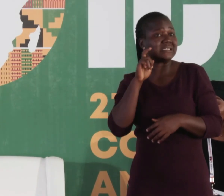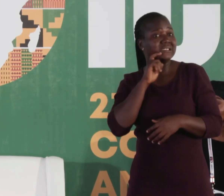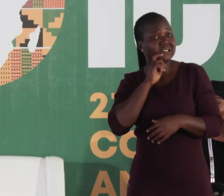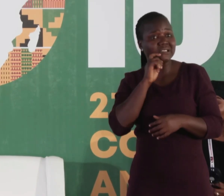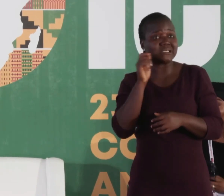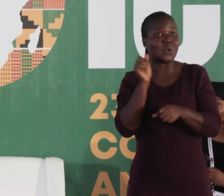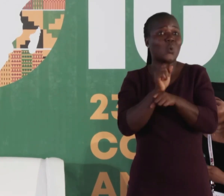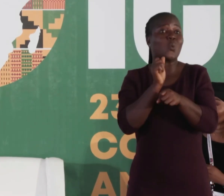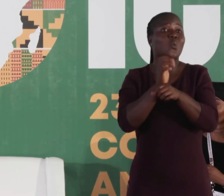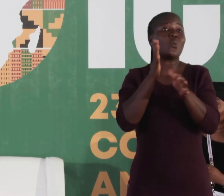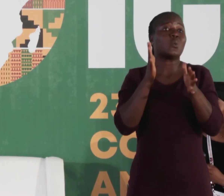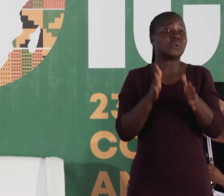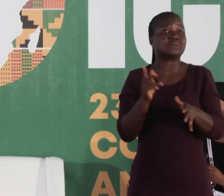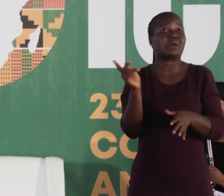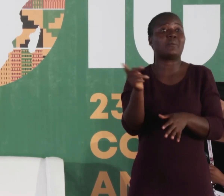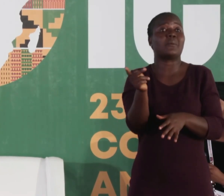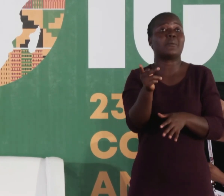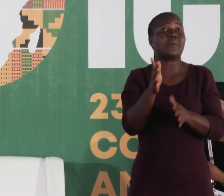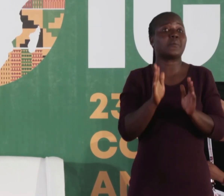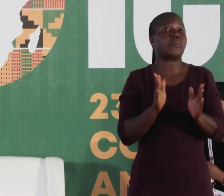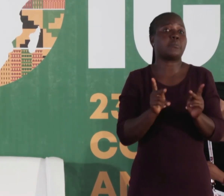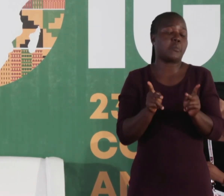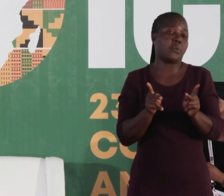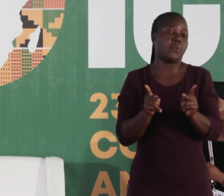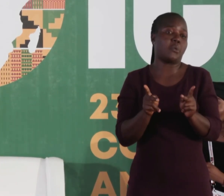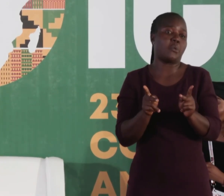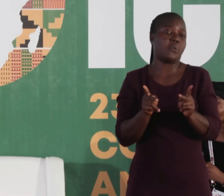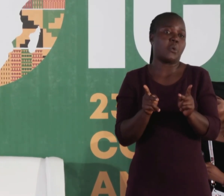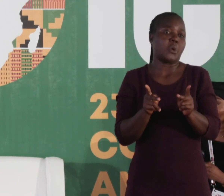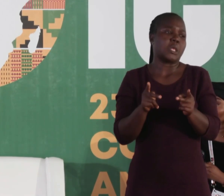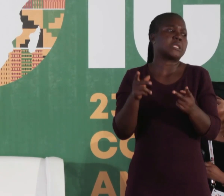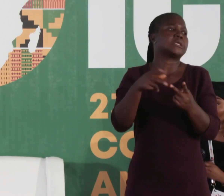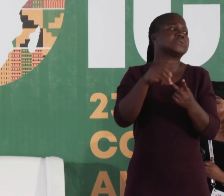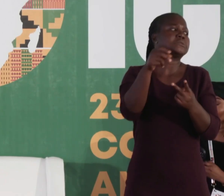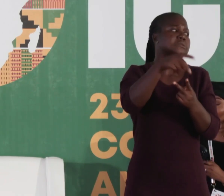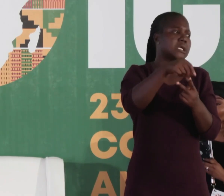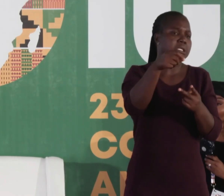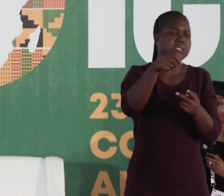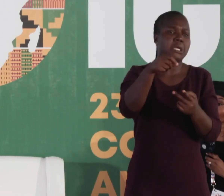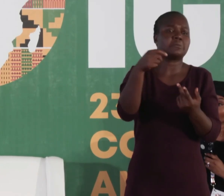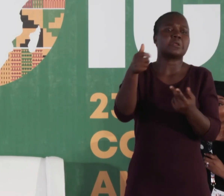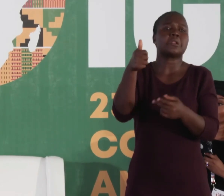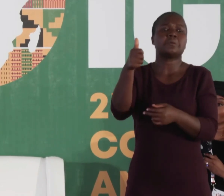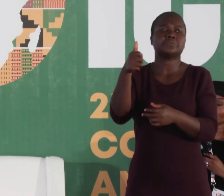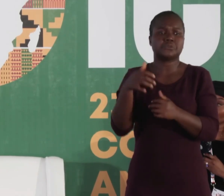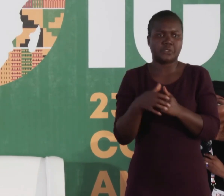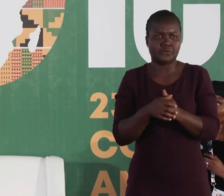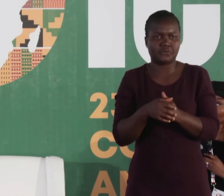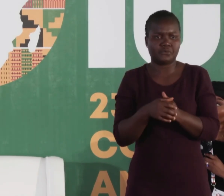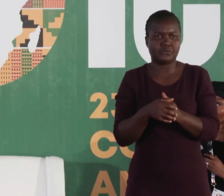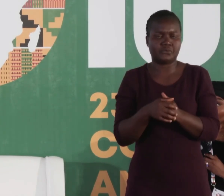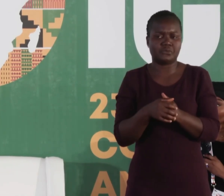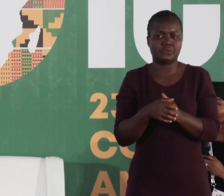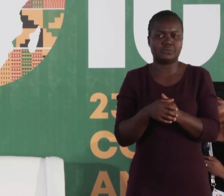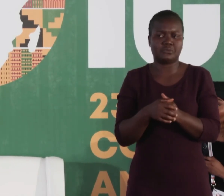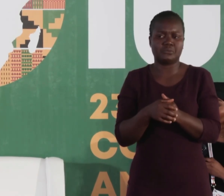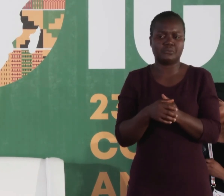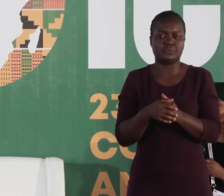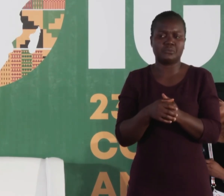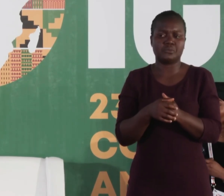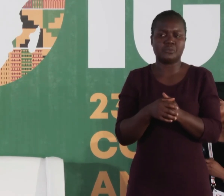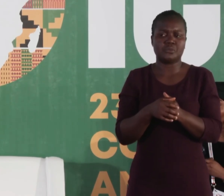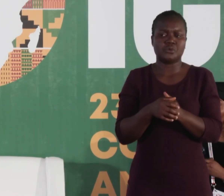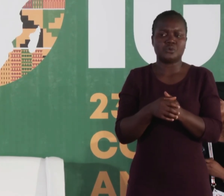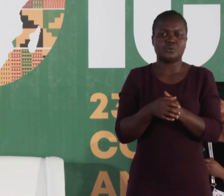KP program clinics, but they had a choice to either collect their refills at the KP program site where they